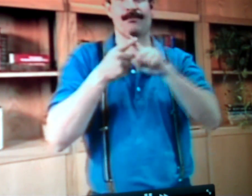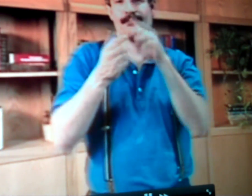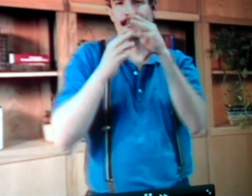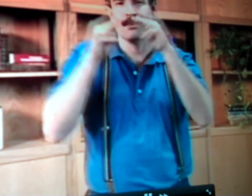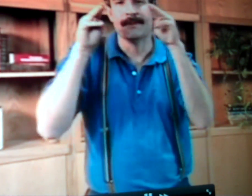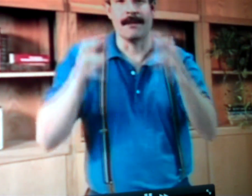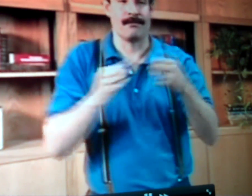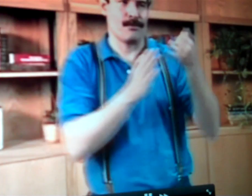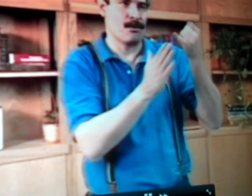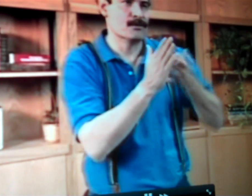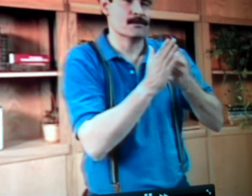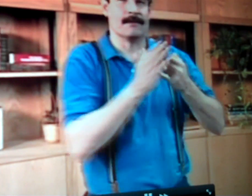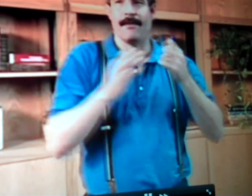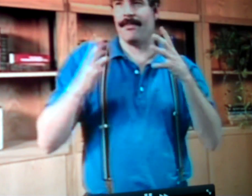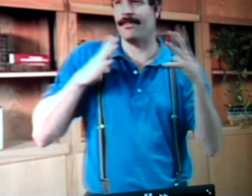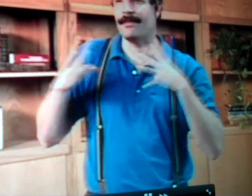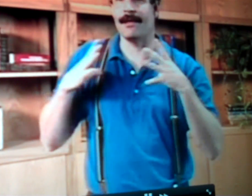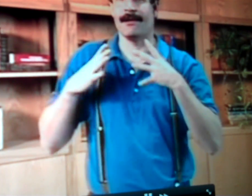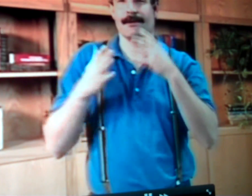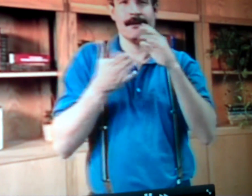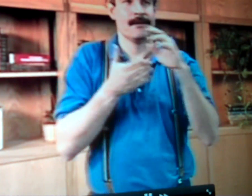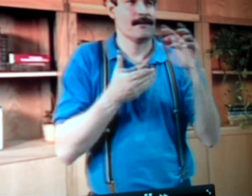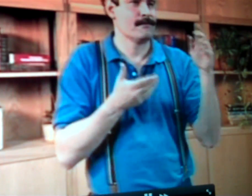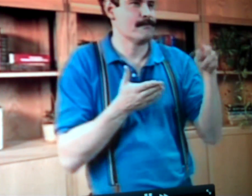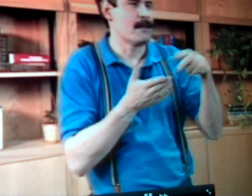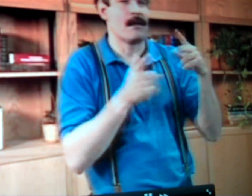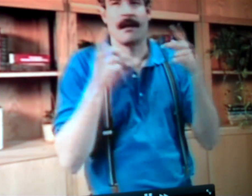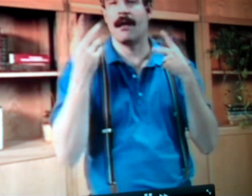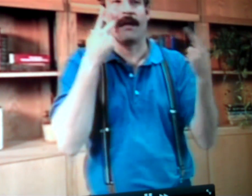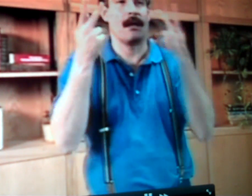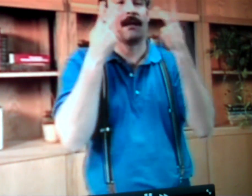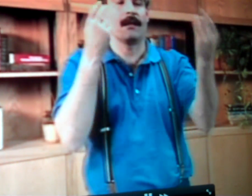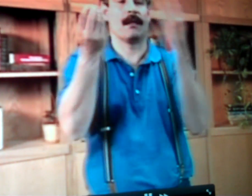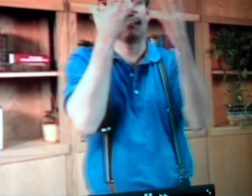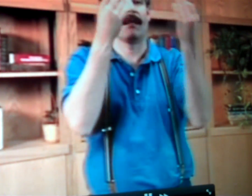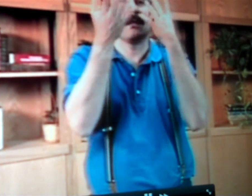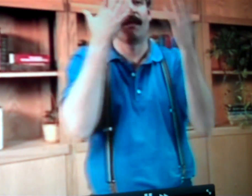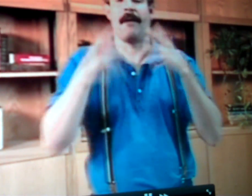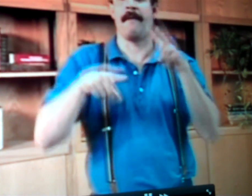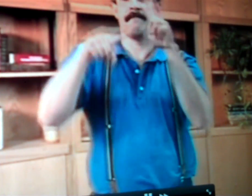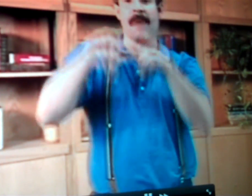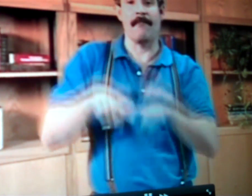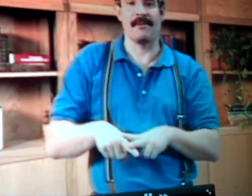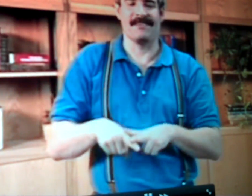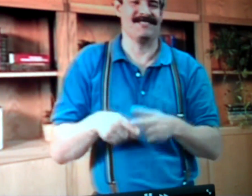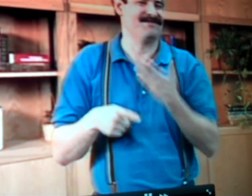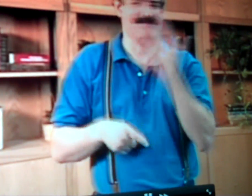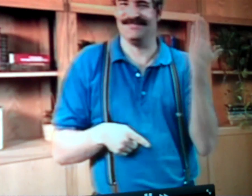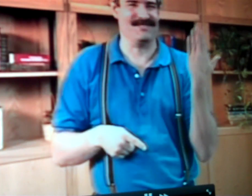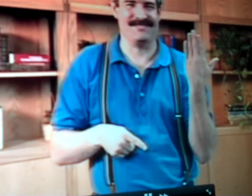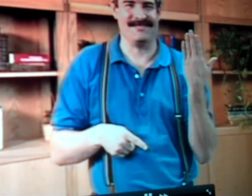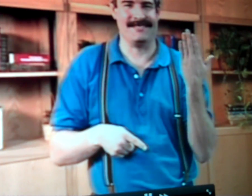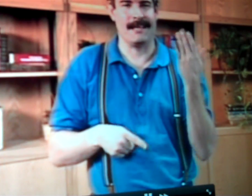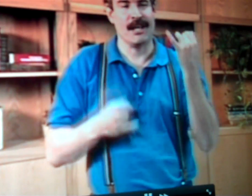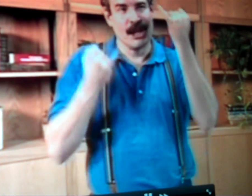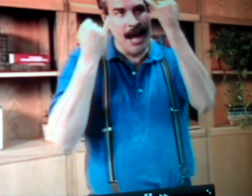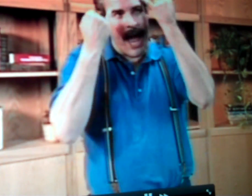me to go to the different museums to take in all of the art and theater so that I was exposed to different types of